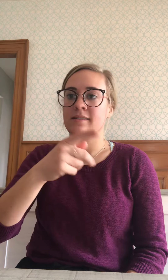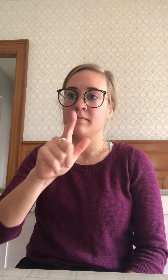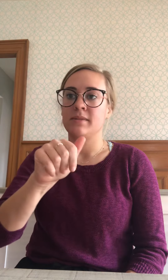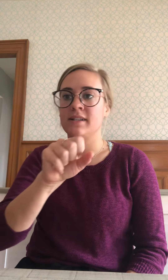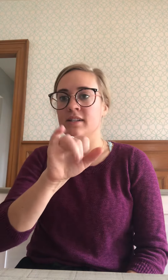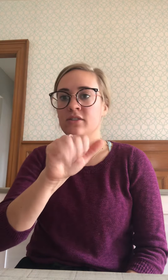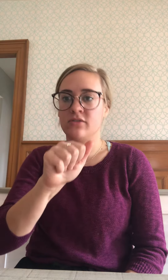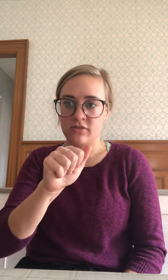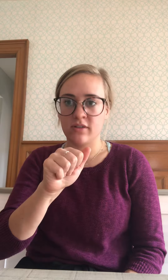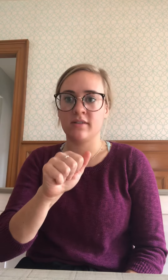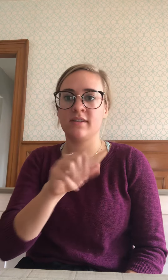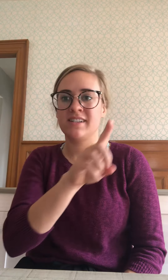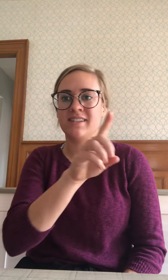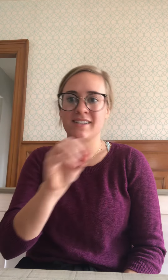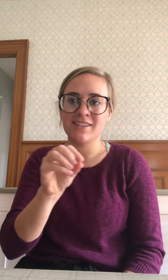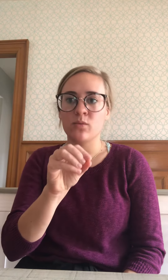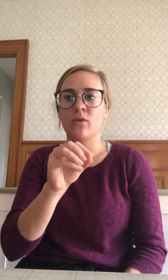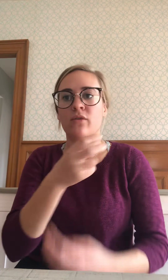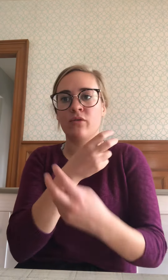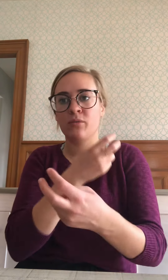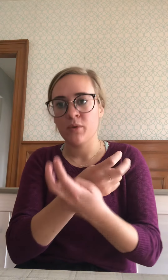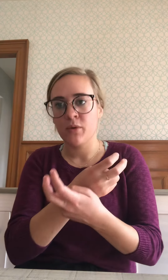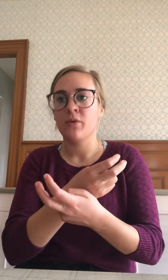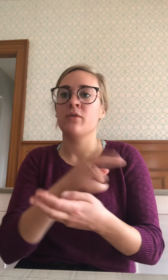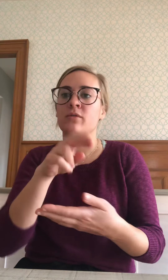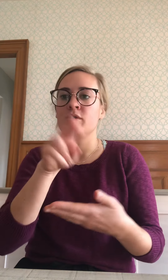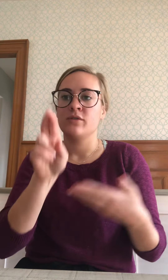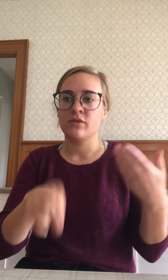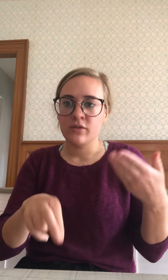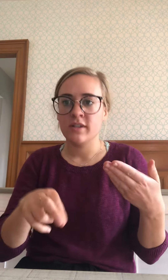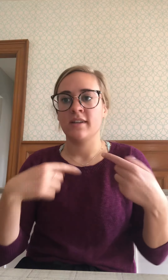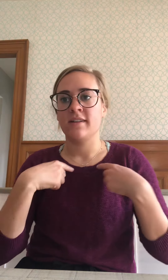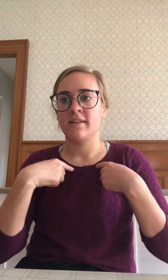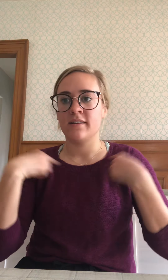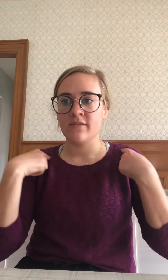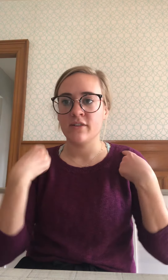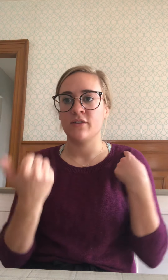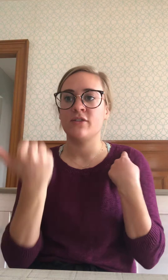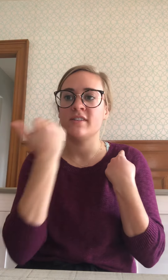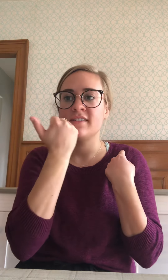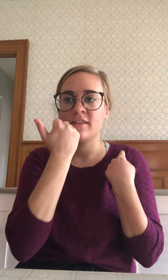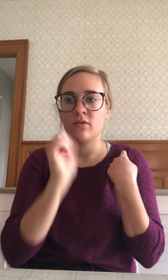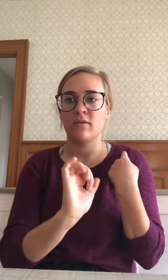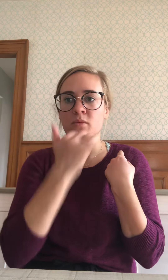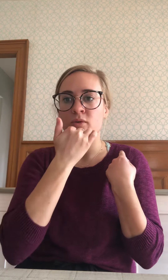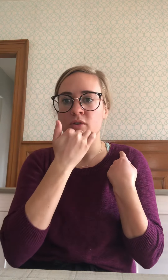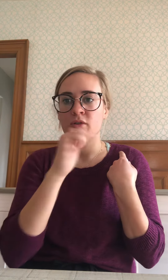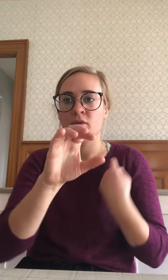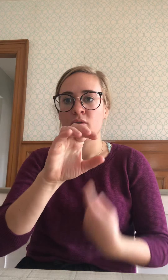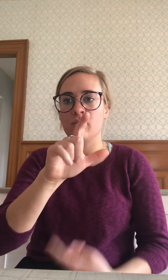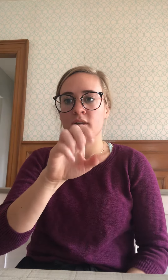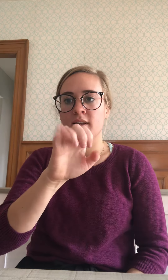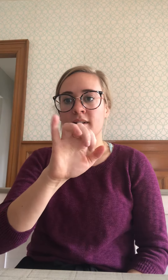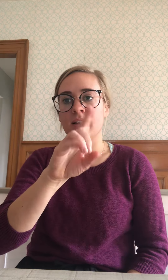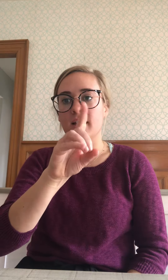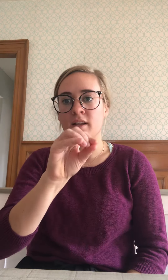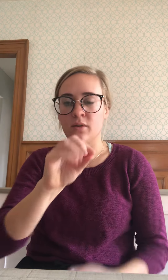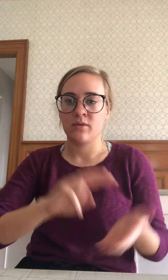clavicular and dental abnormalities. Cleido means collarbone, and patients have small or